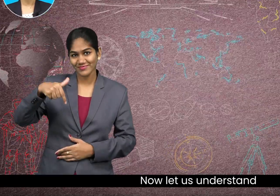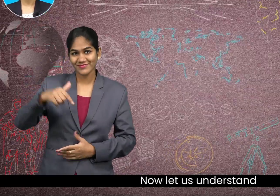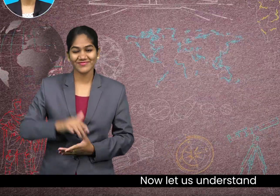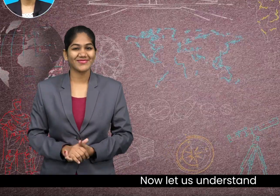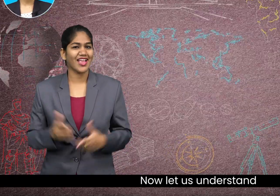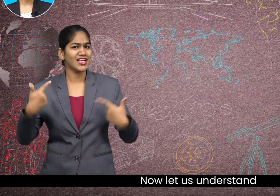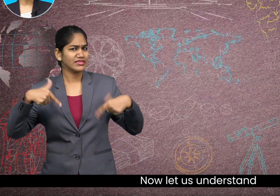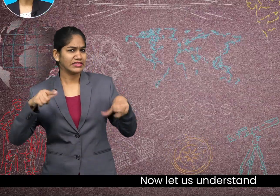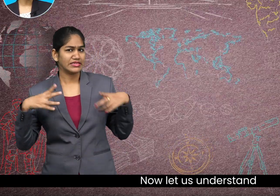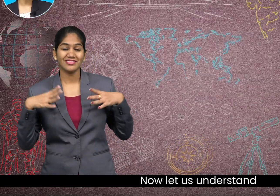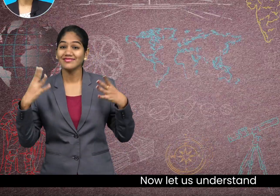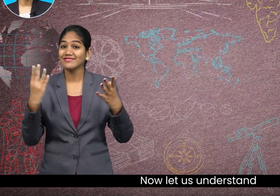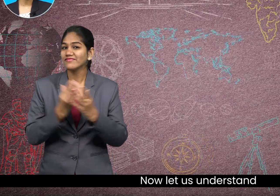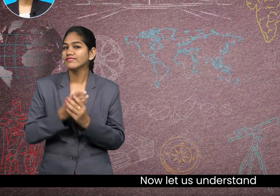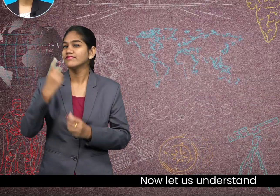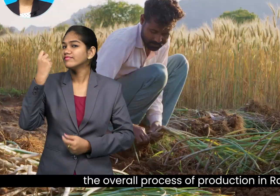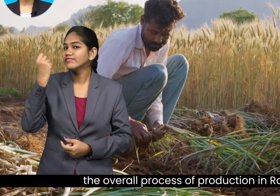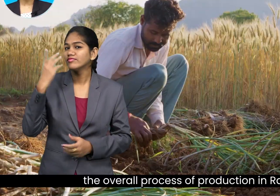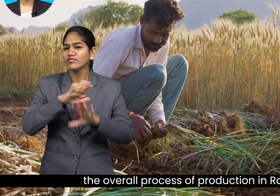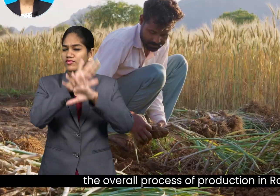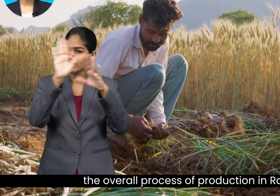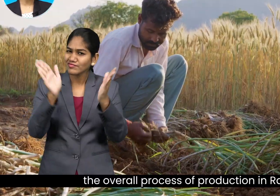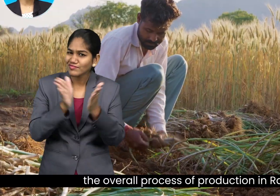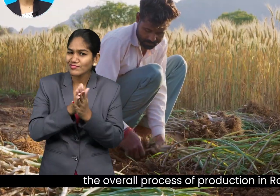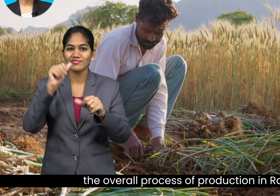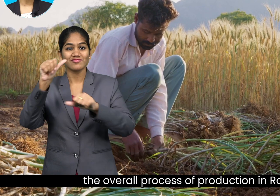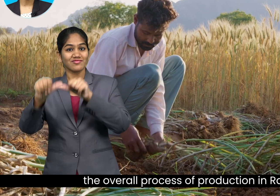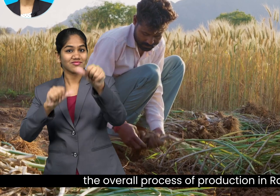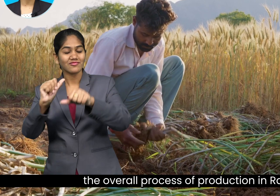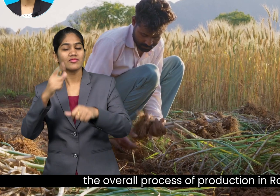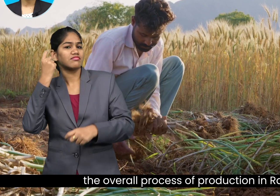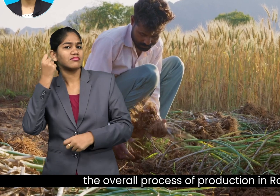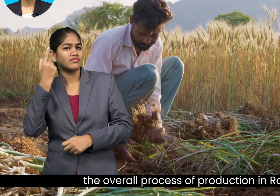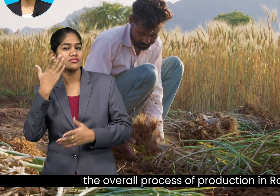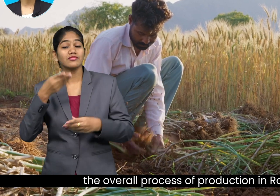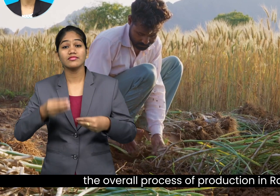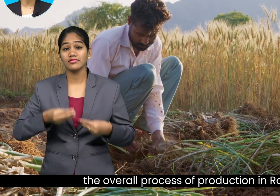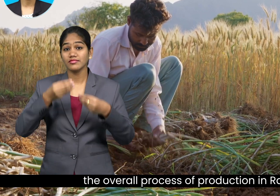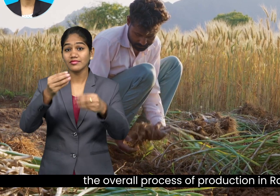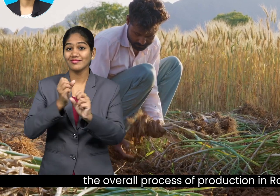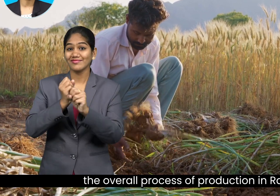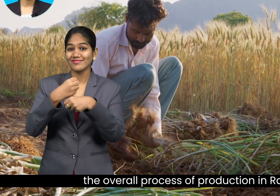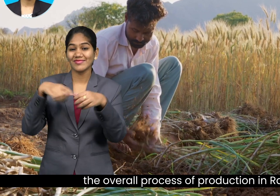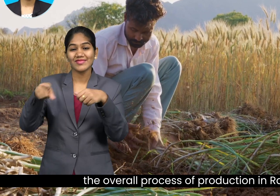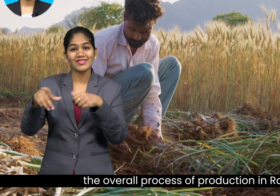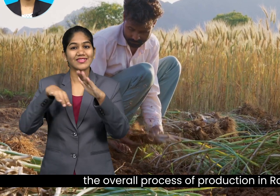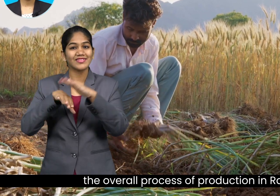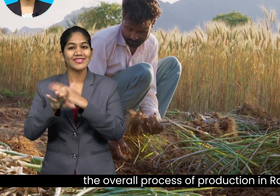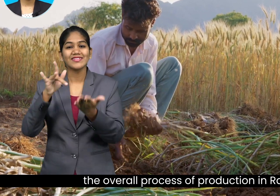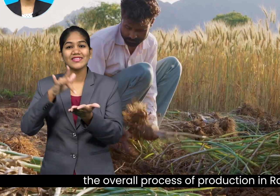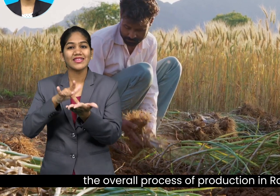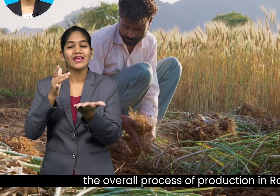Now, let us understand the overall process of production in Rampur.